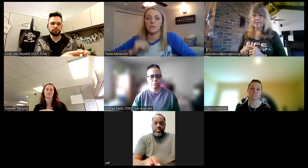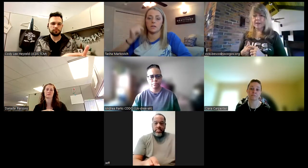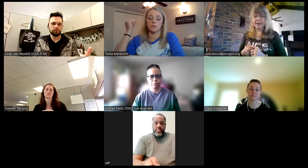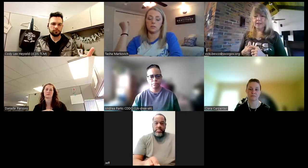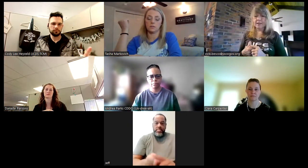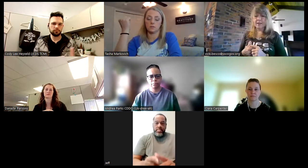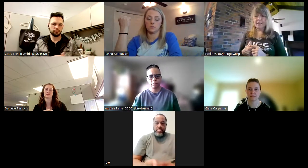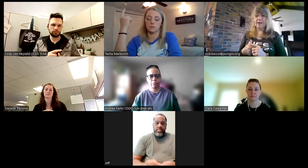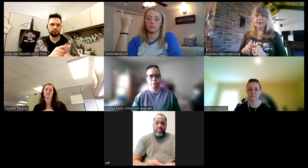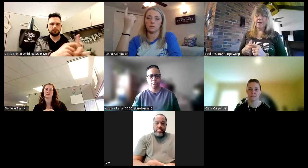year.